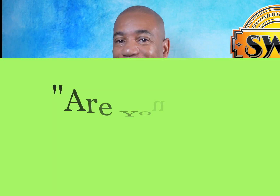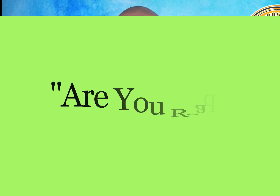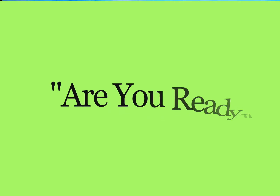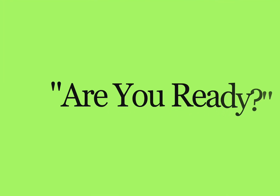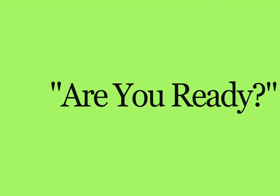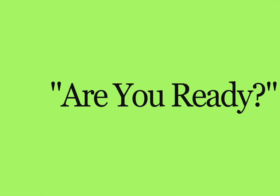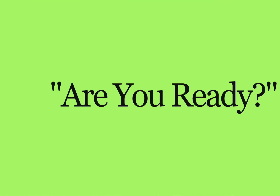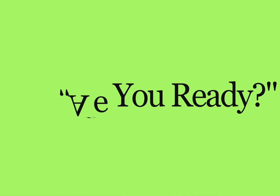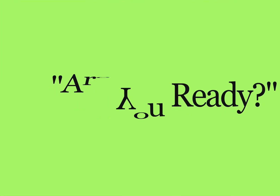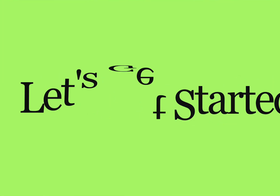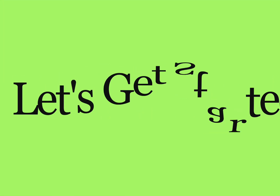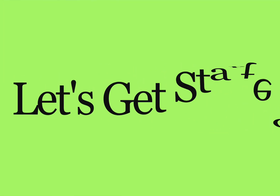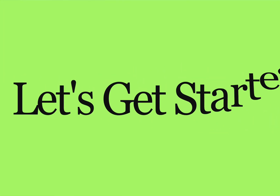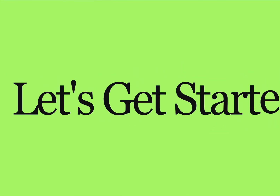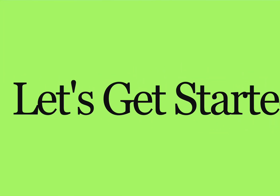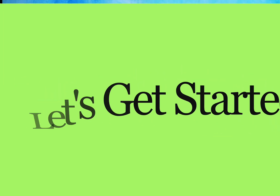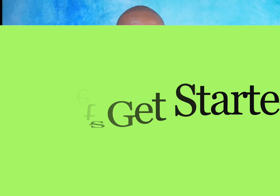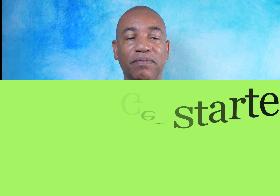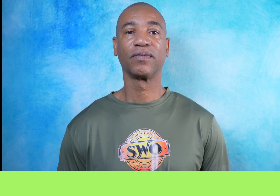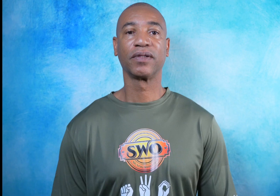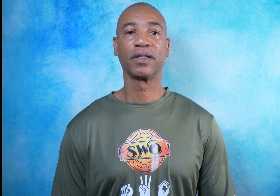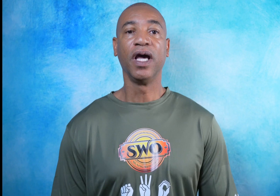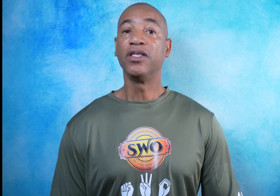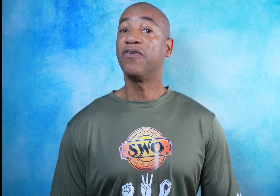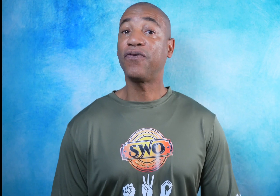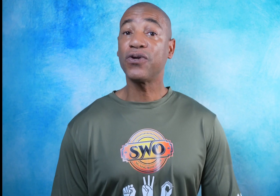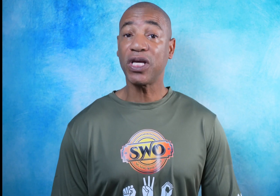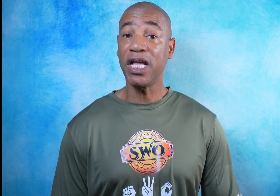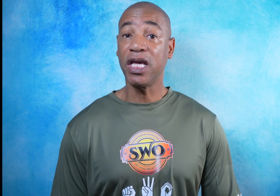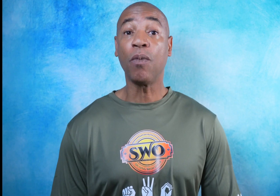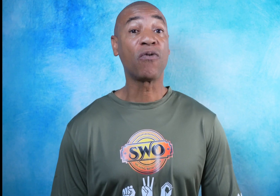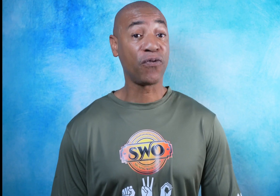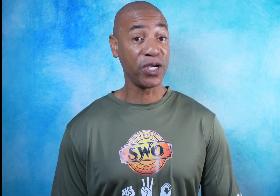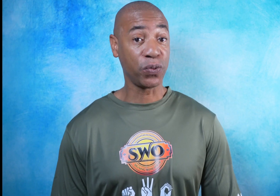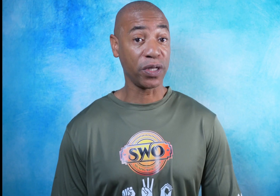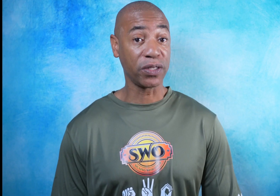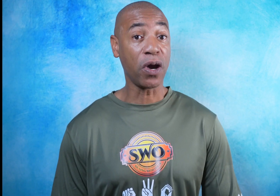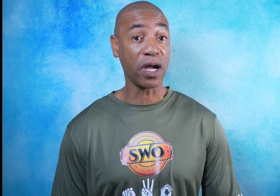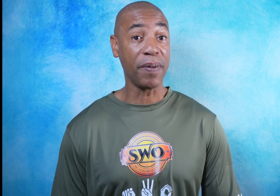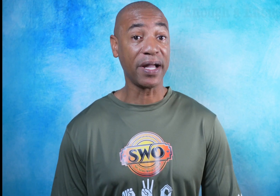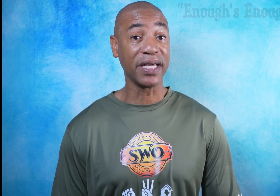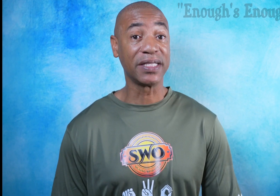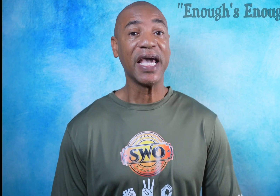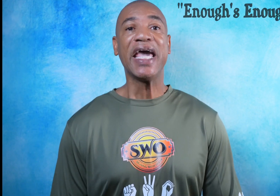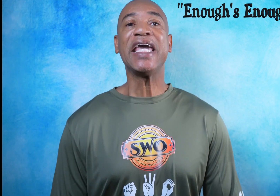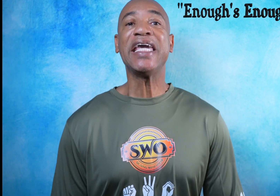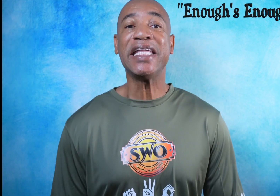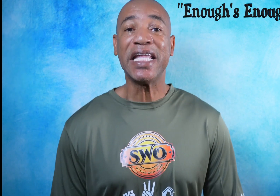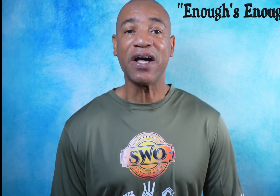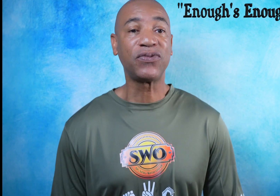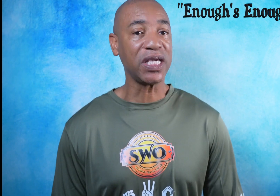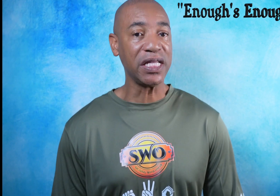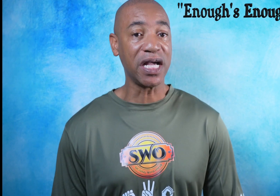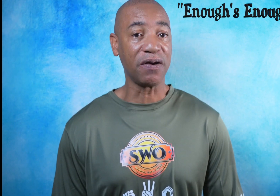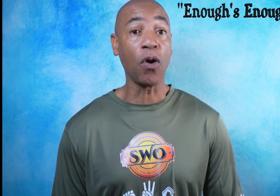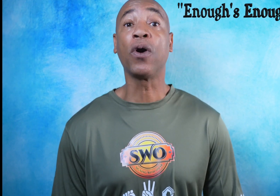Are you ready? Let's get started. The first idiom or phrase we're going to talk about is enough's enough or